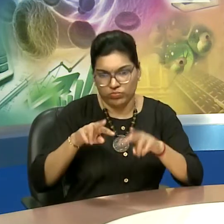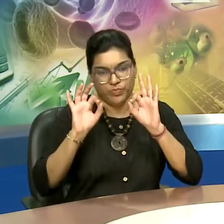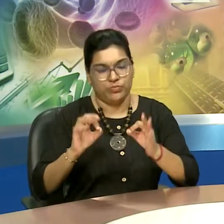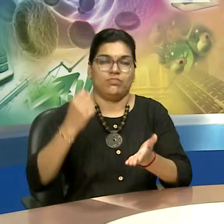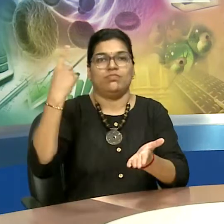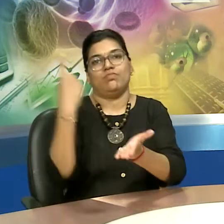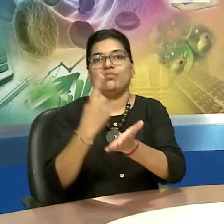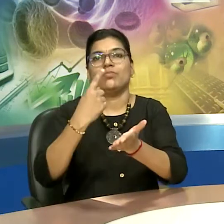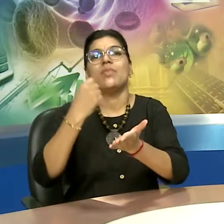that is